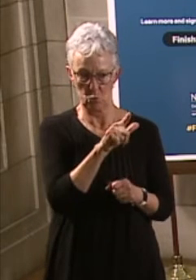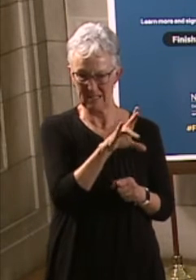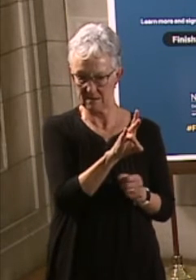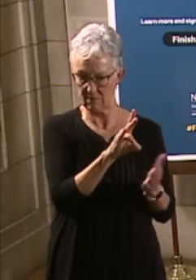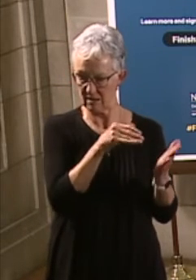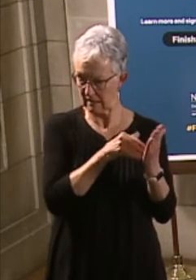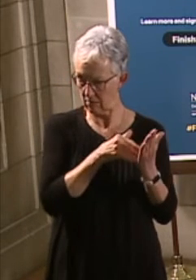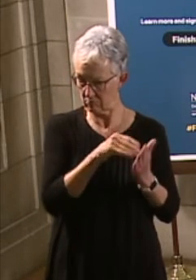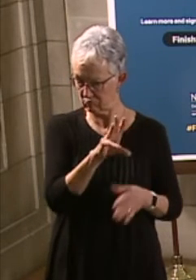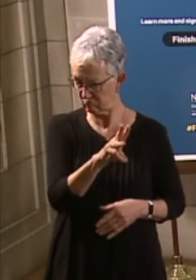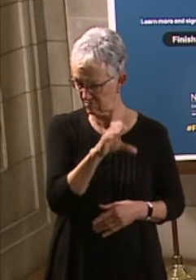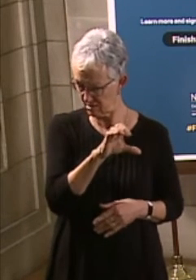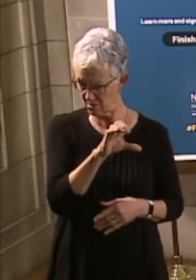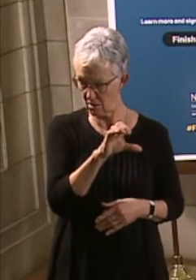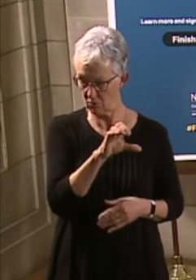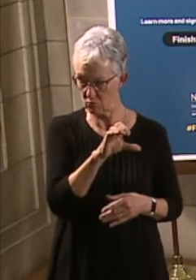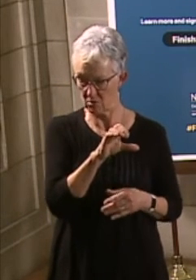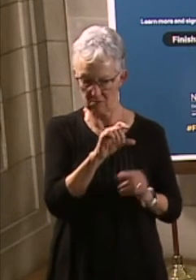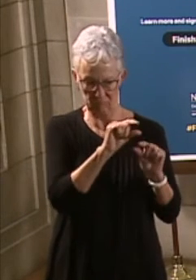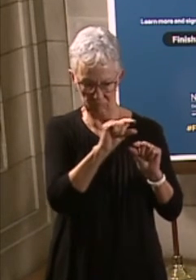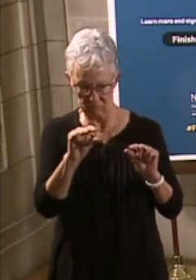You put that together with the